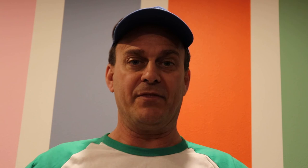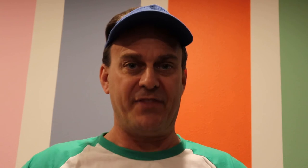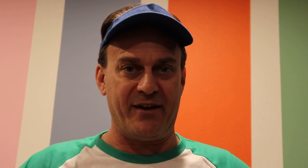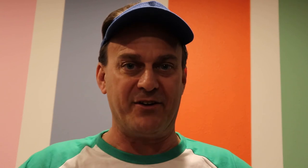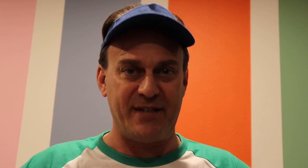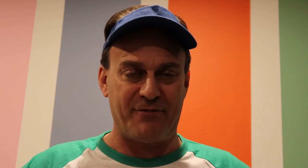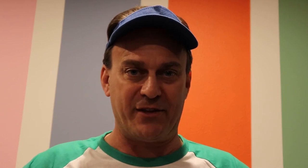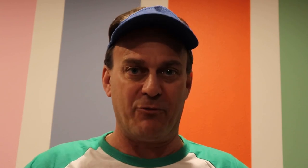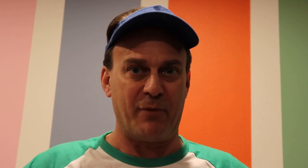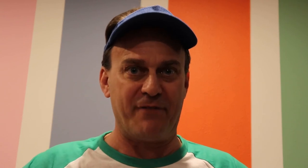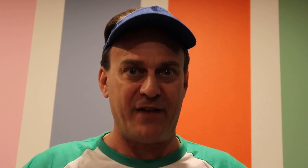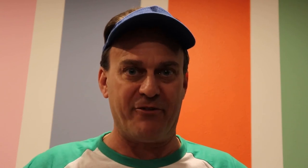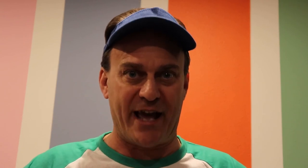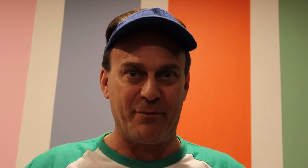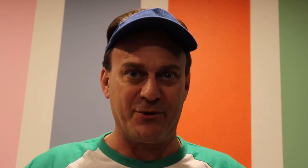They are definitely one of my favorite animals.